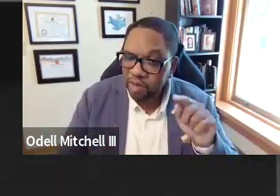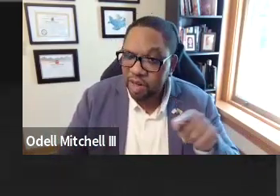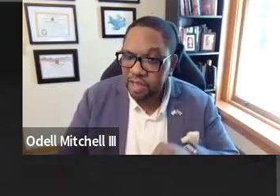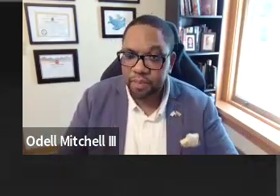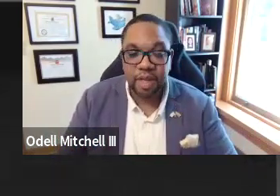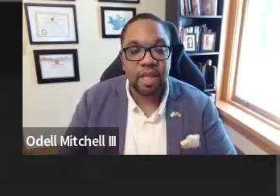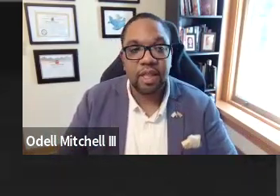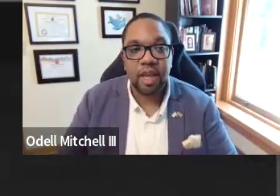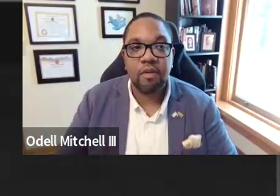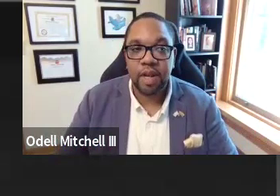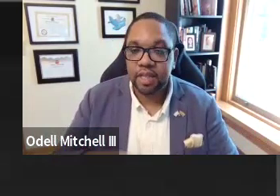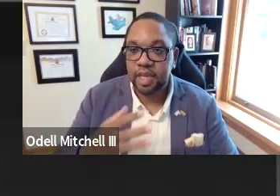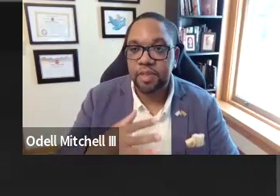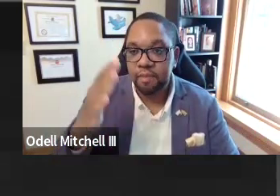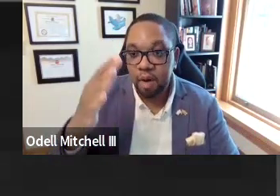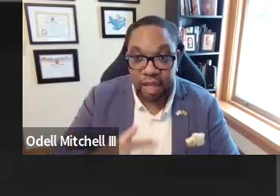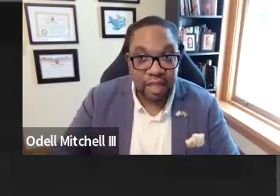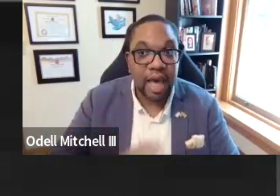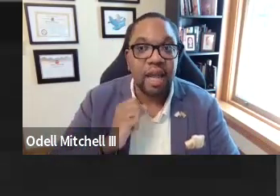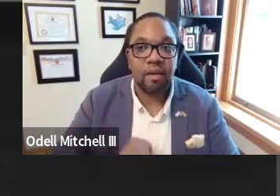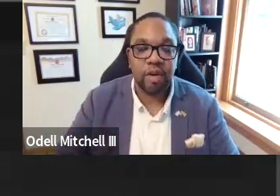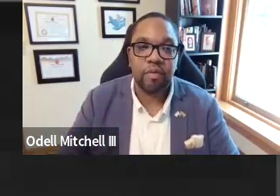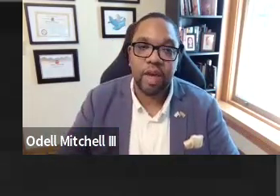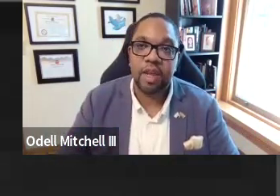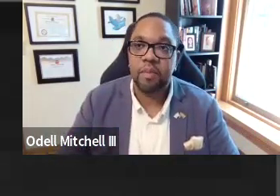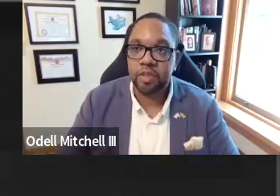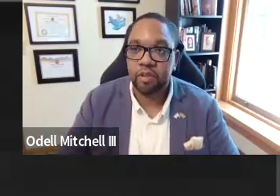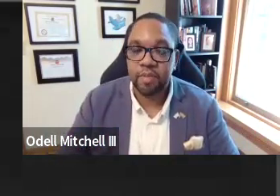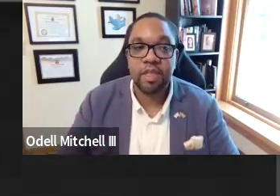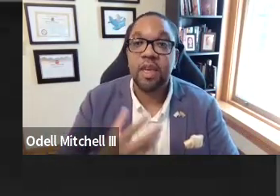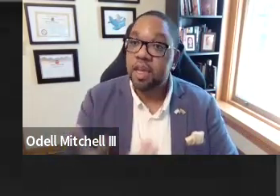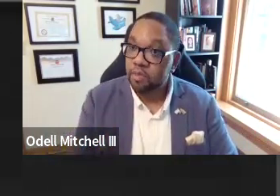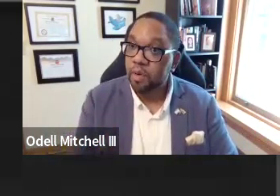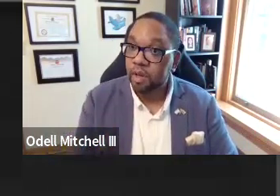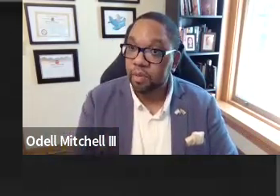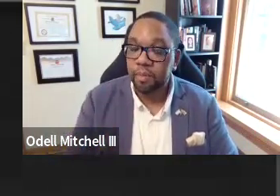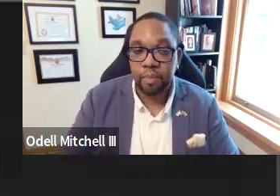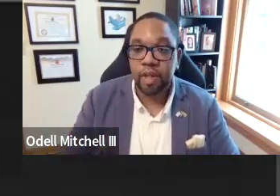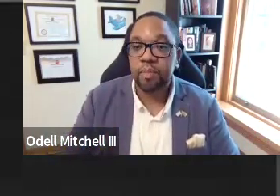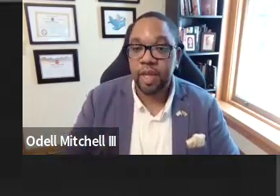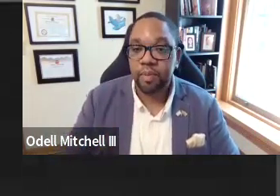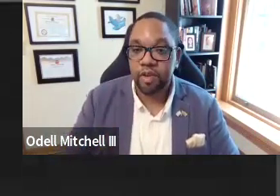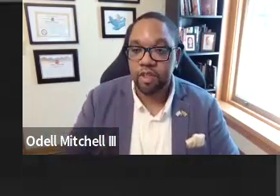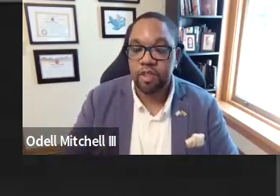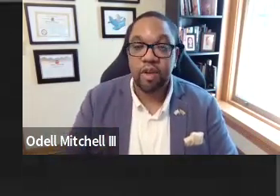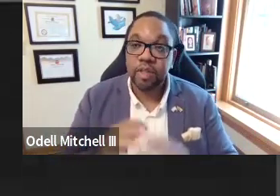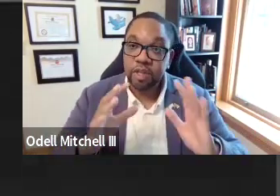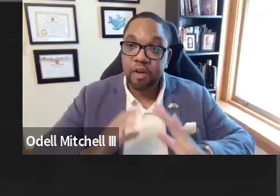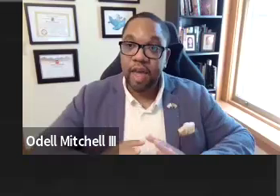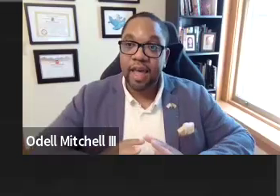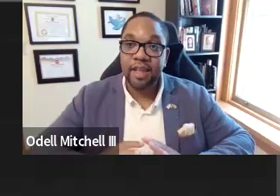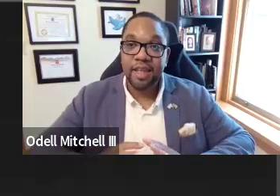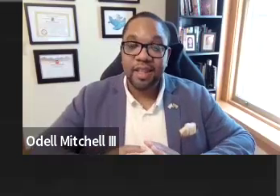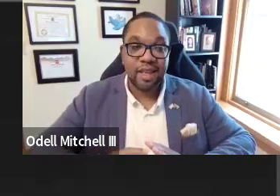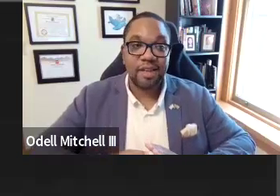make sure no one's trying to slip anything in there. But at the same time, a lot of what you find in most agreements is boilerplate provisions. And once